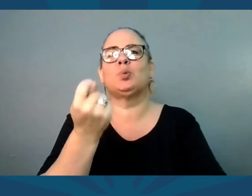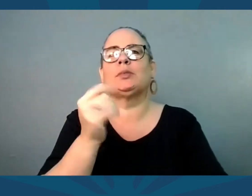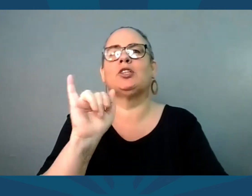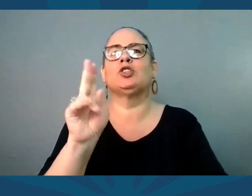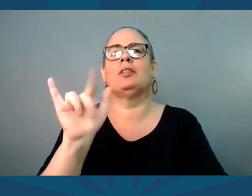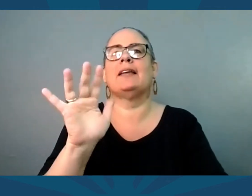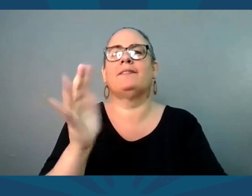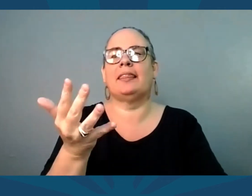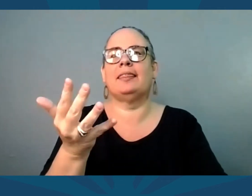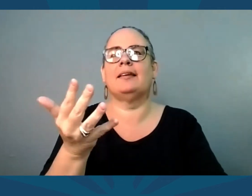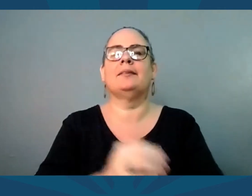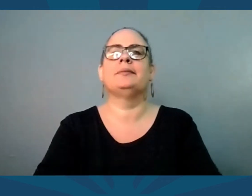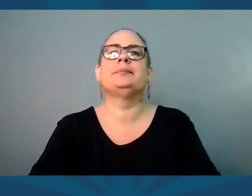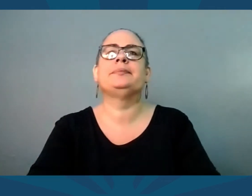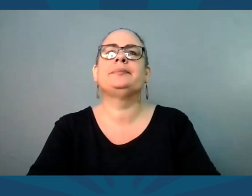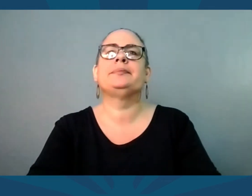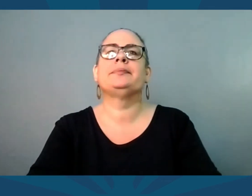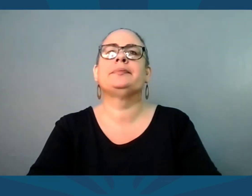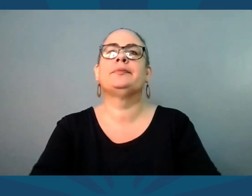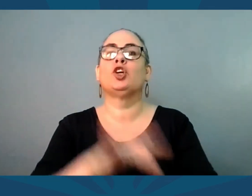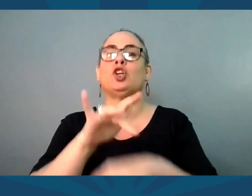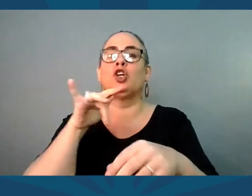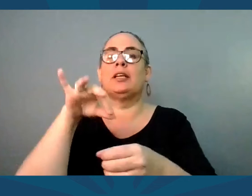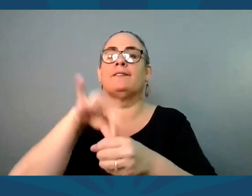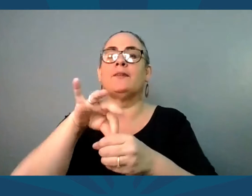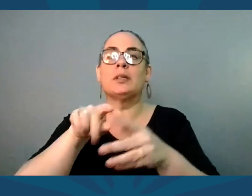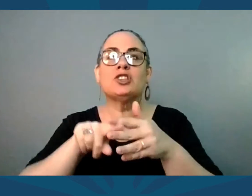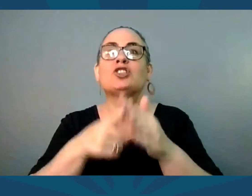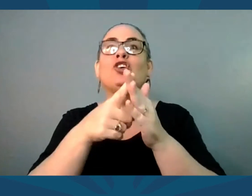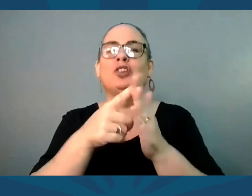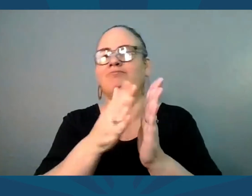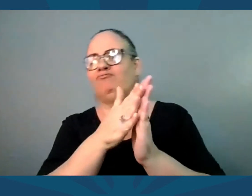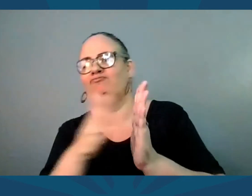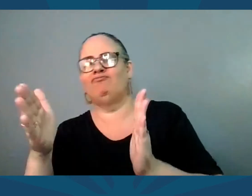Voter registration deadline, Tuesday, July 5th.